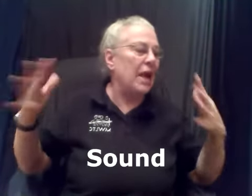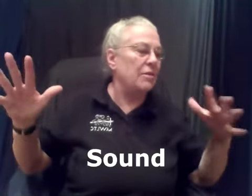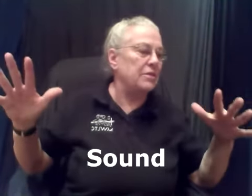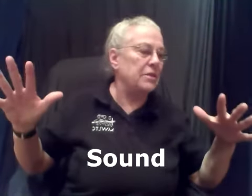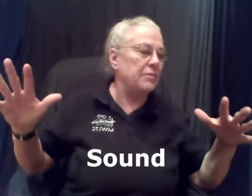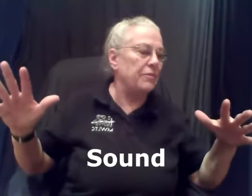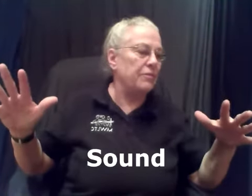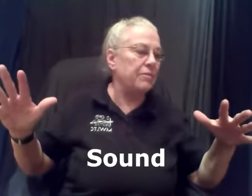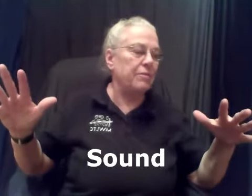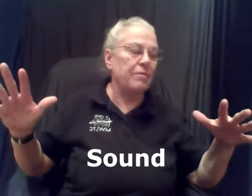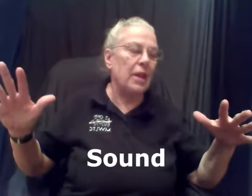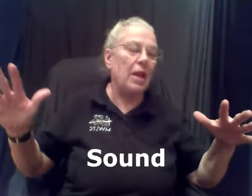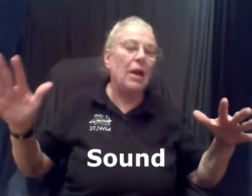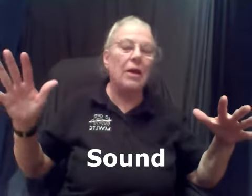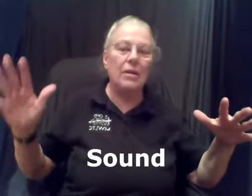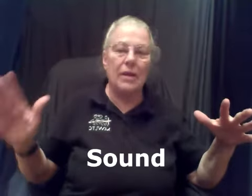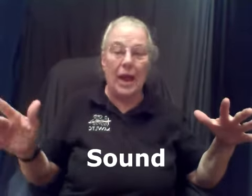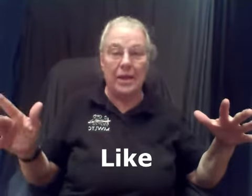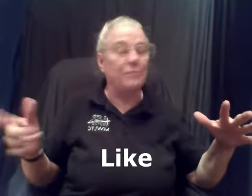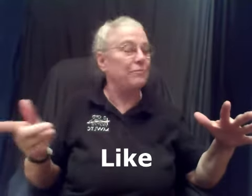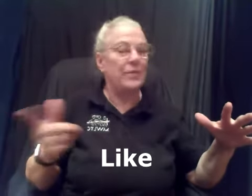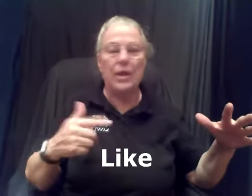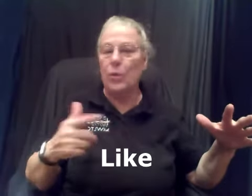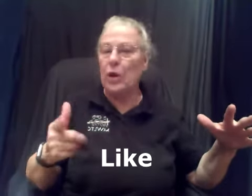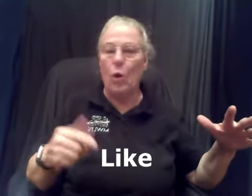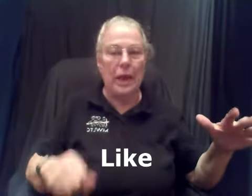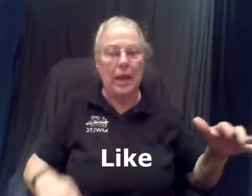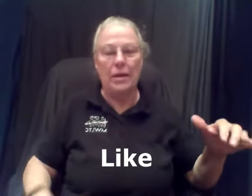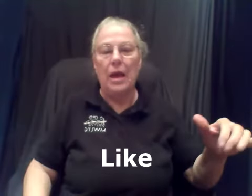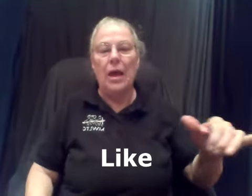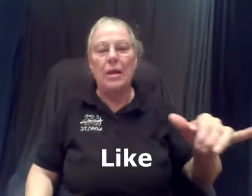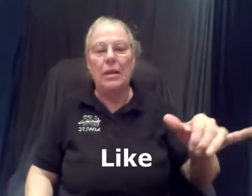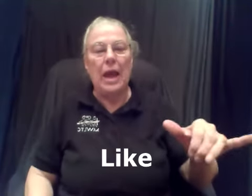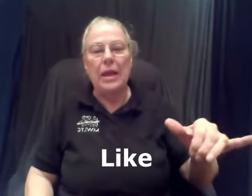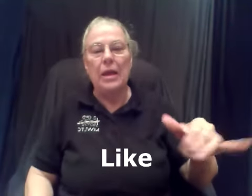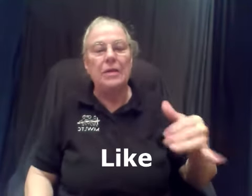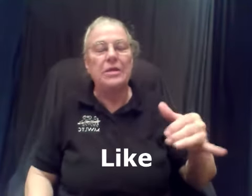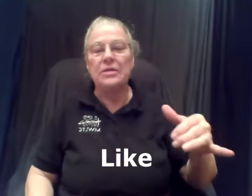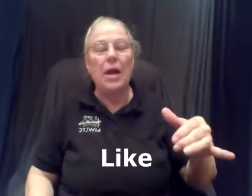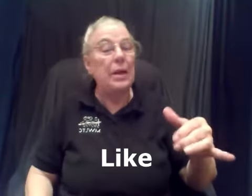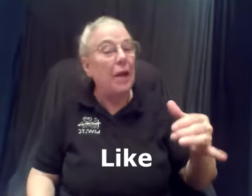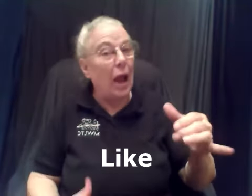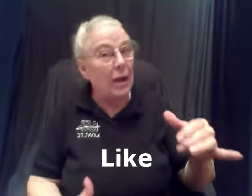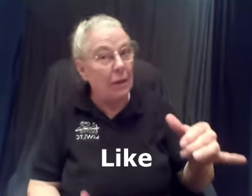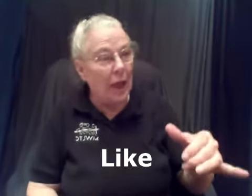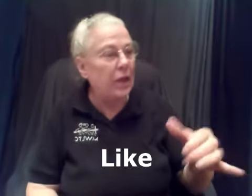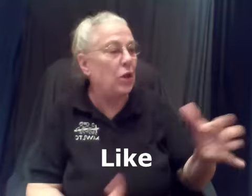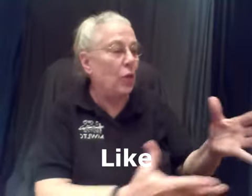sounds. Like. Here we go again. Like does not mean I like you